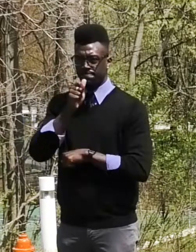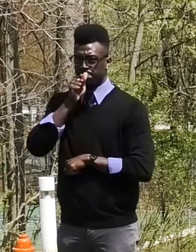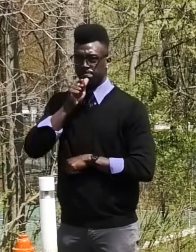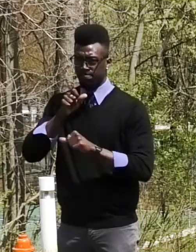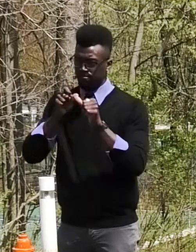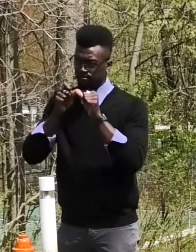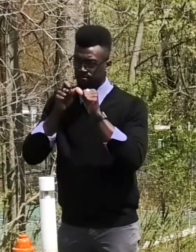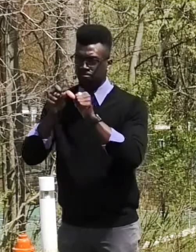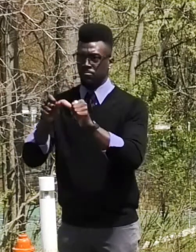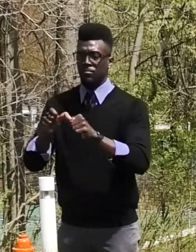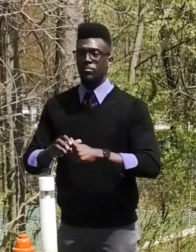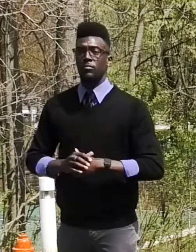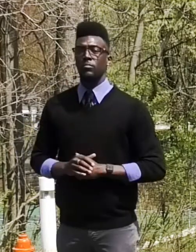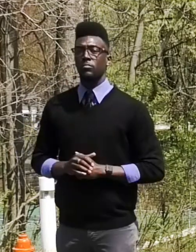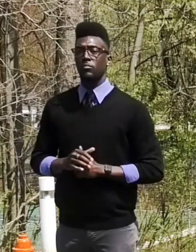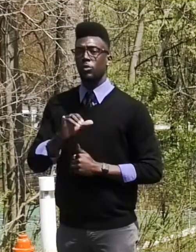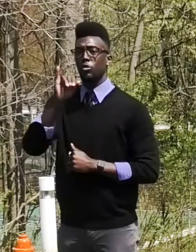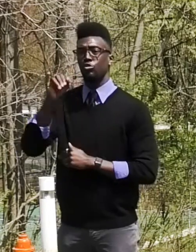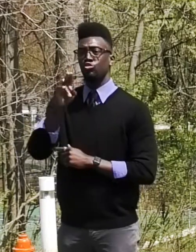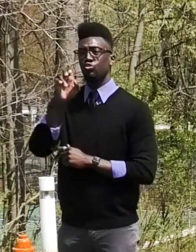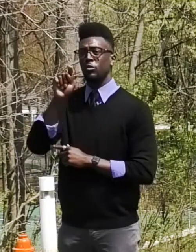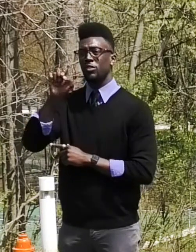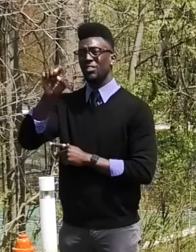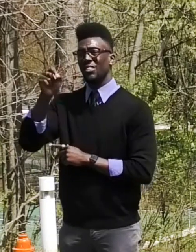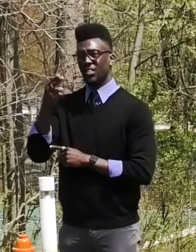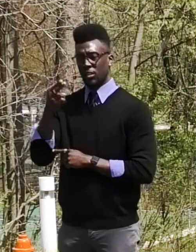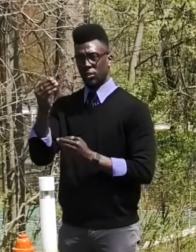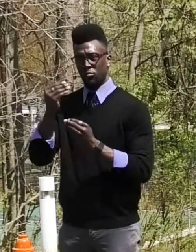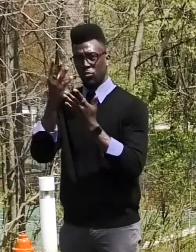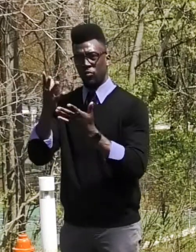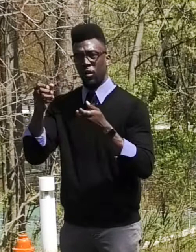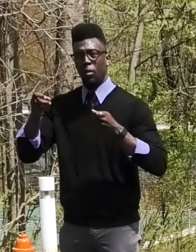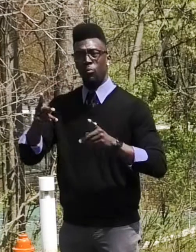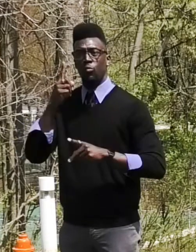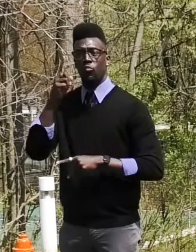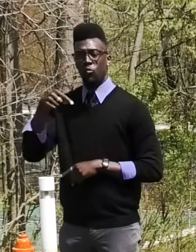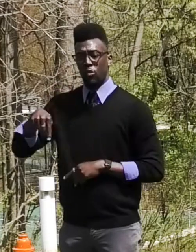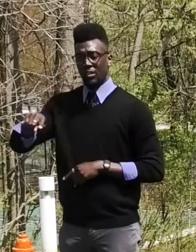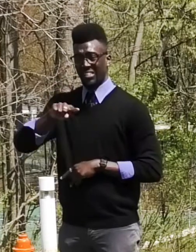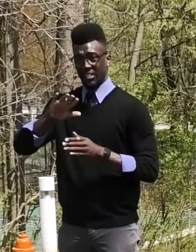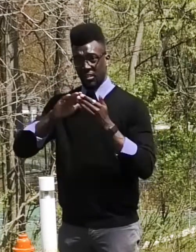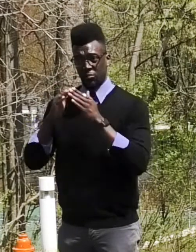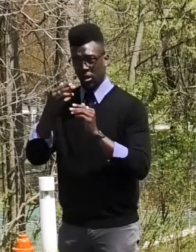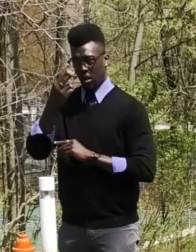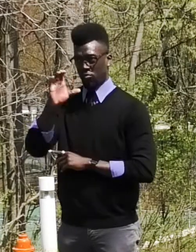Juneteenth provides the opportunity for our Howard County community to recognize the